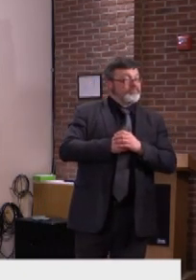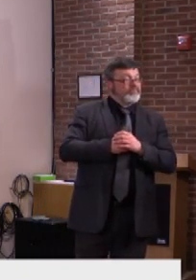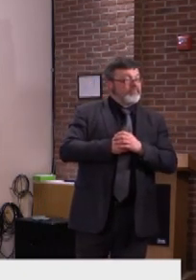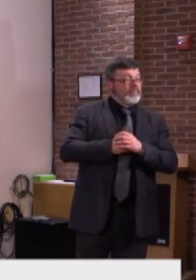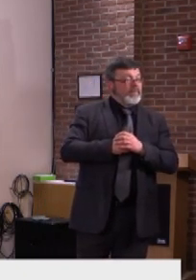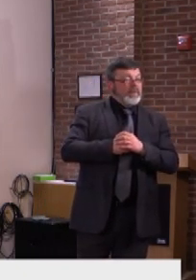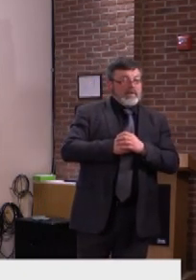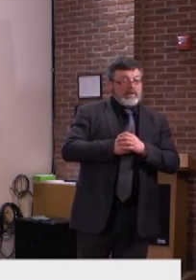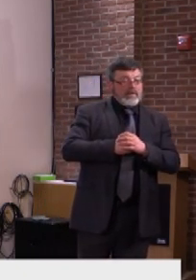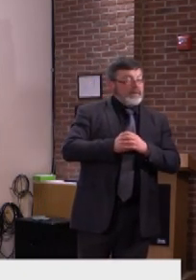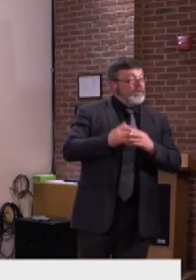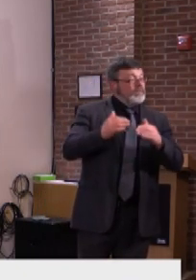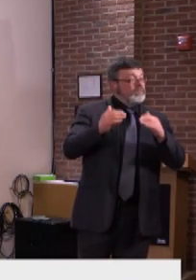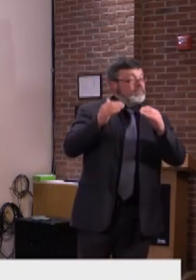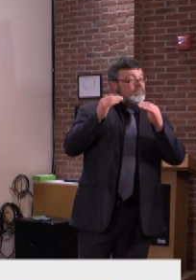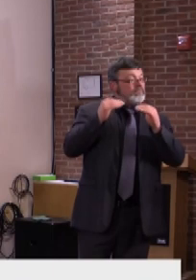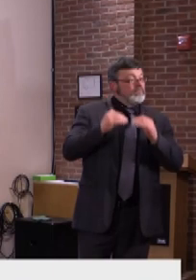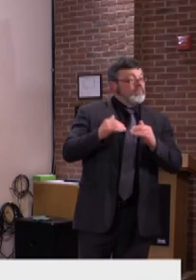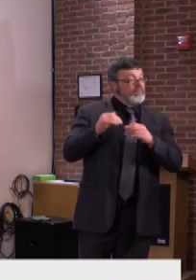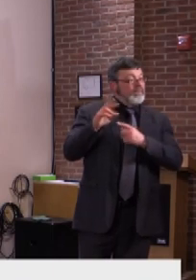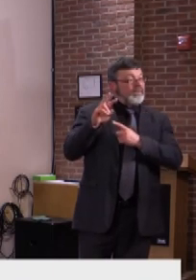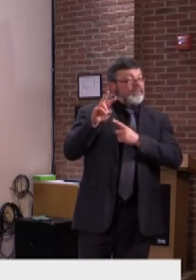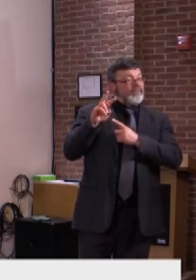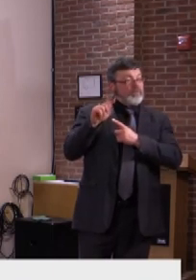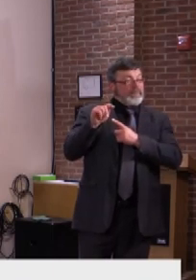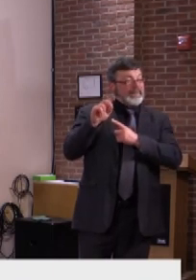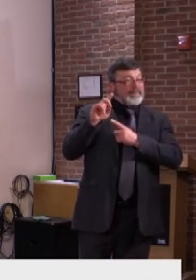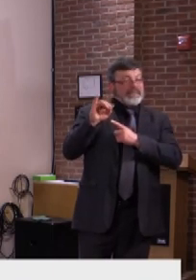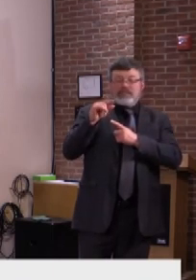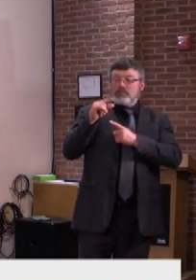thank you aaron patenko bt digger